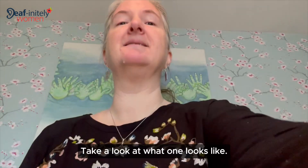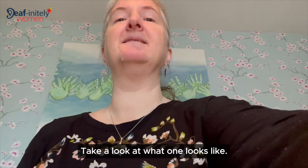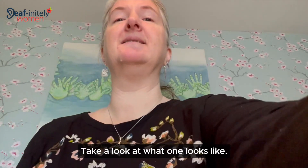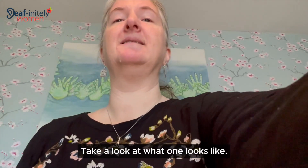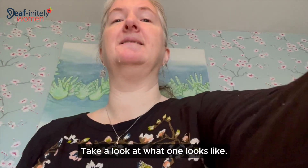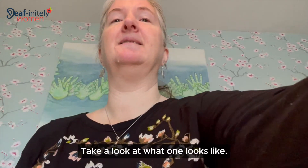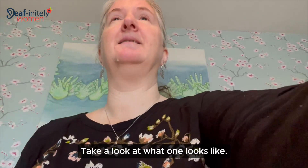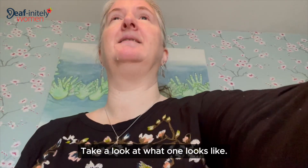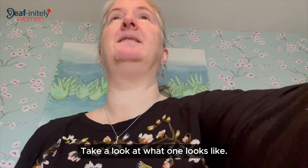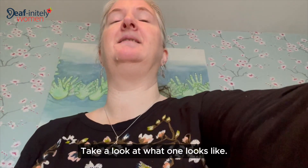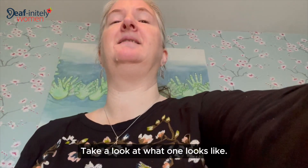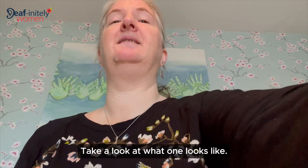Take a look at what one looks like.